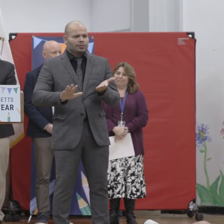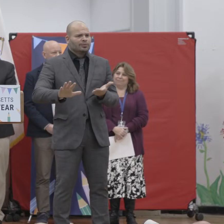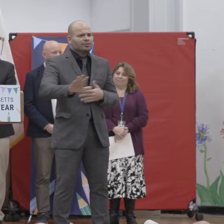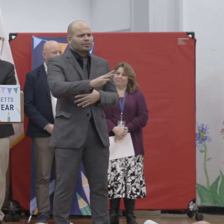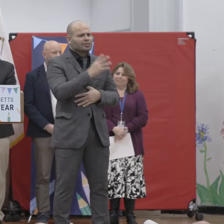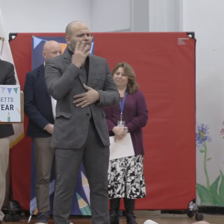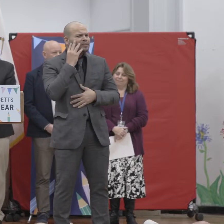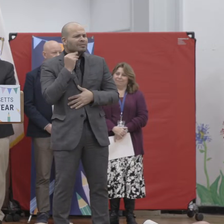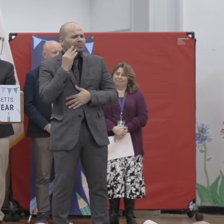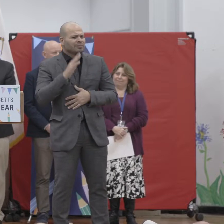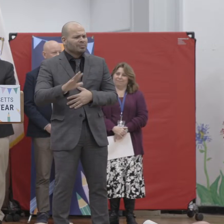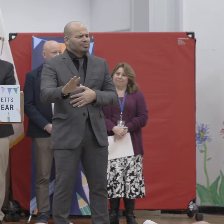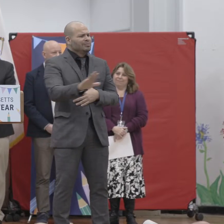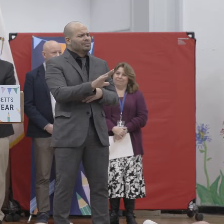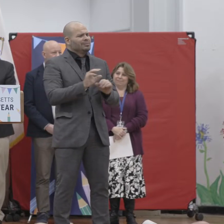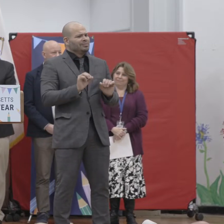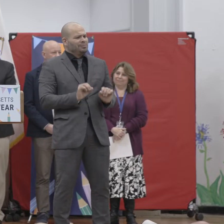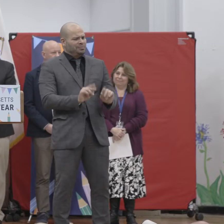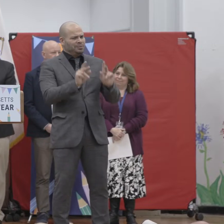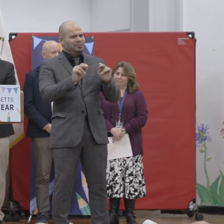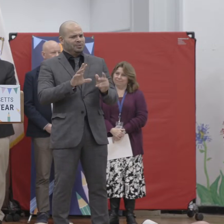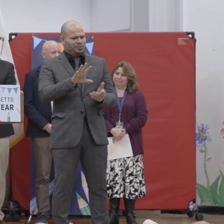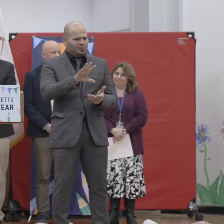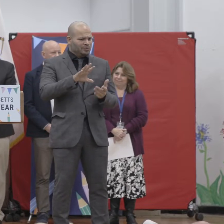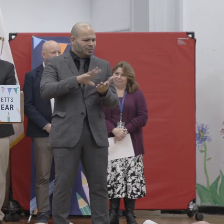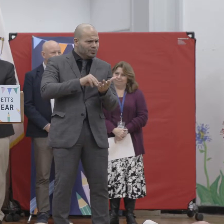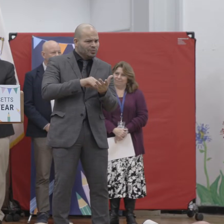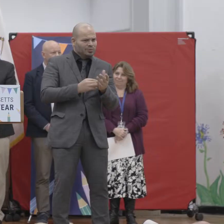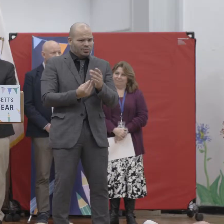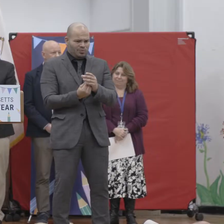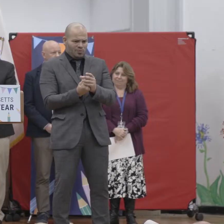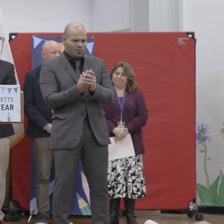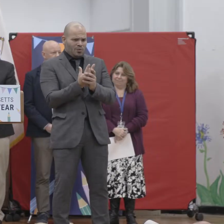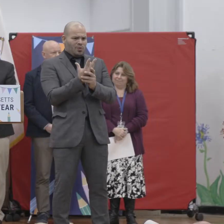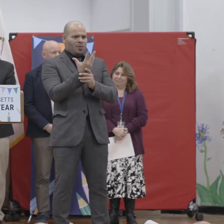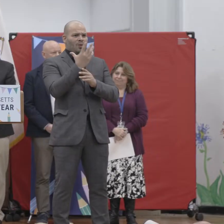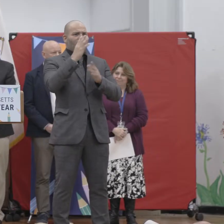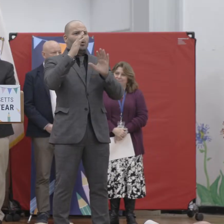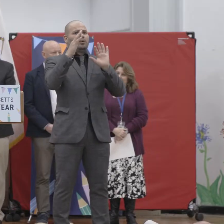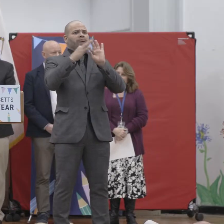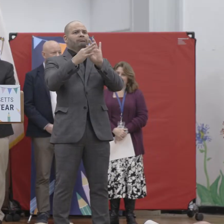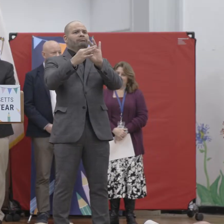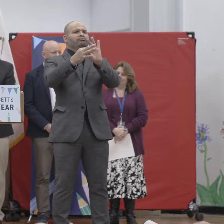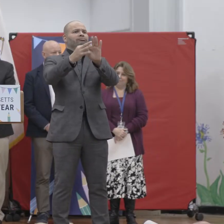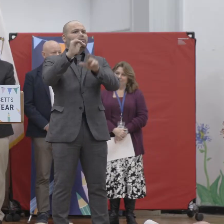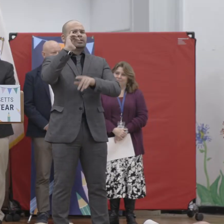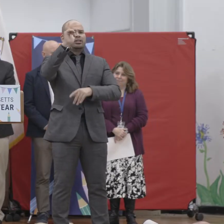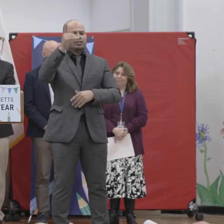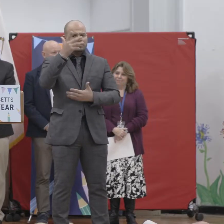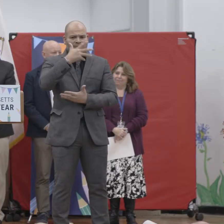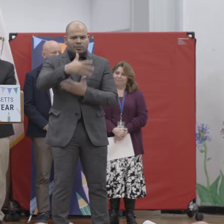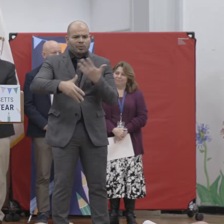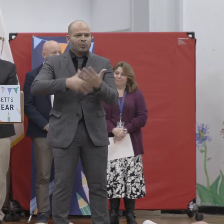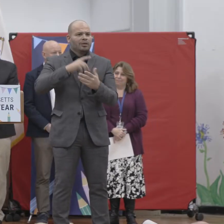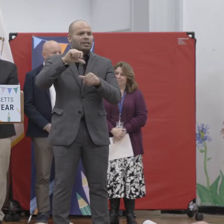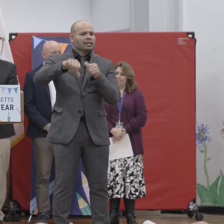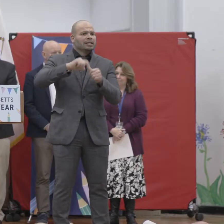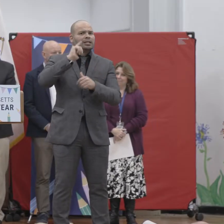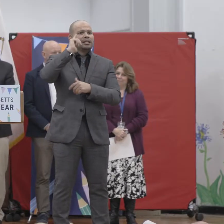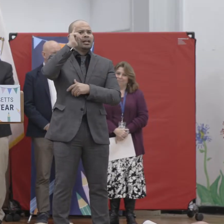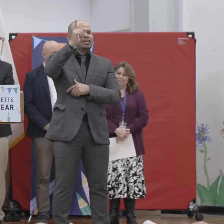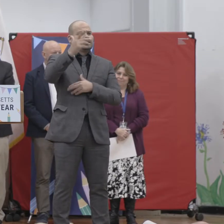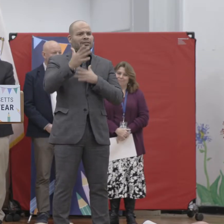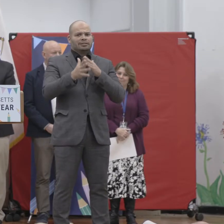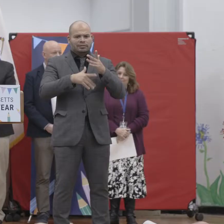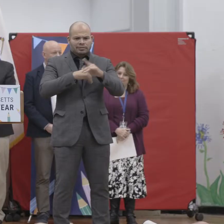learn, to grow, to make friends, to get to know each other, and to plan ahead for all the possibilities